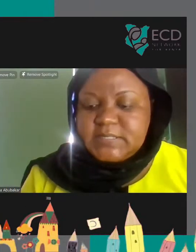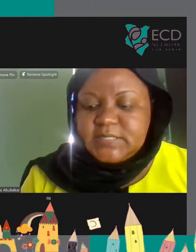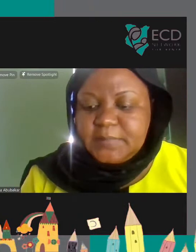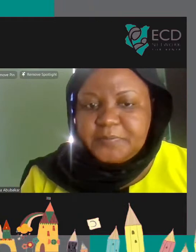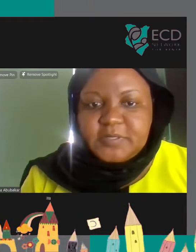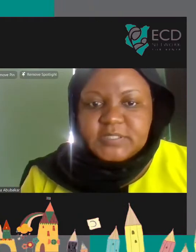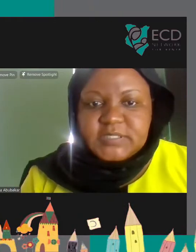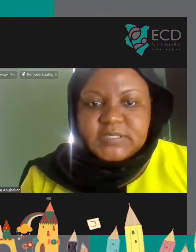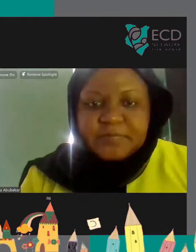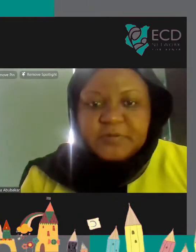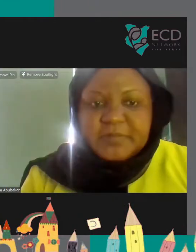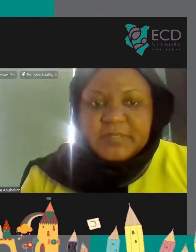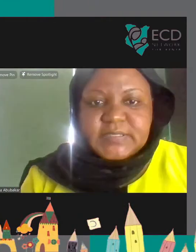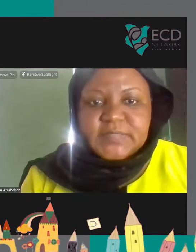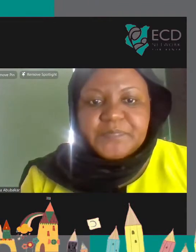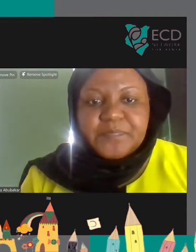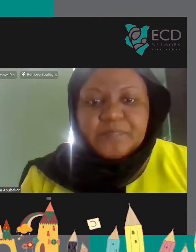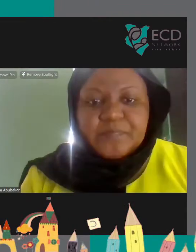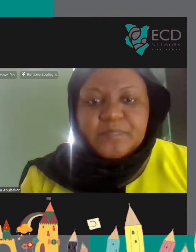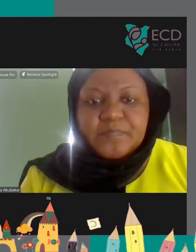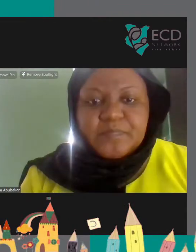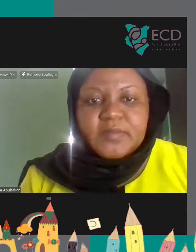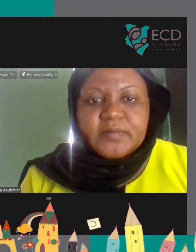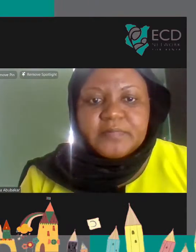my sincere apologies about that.